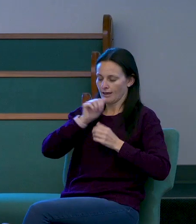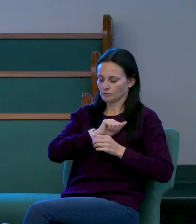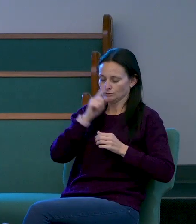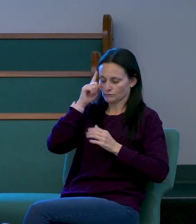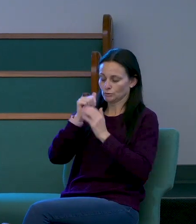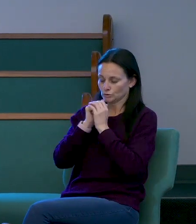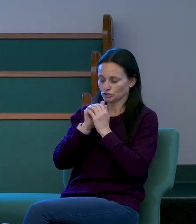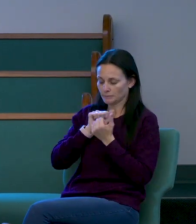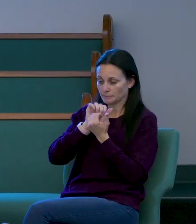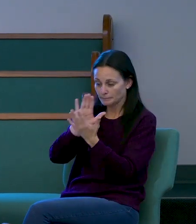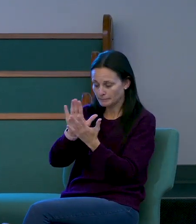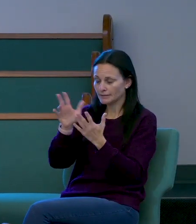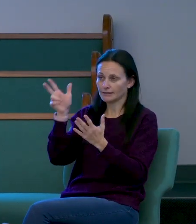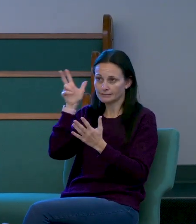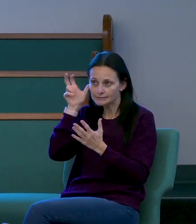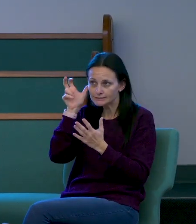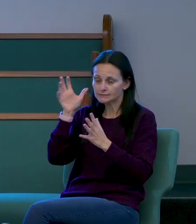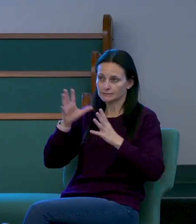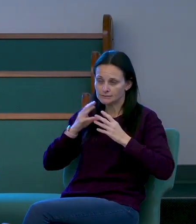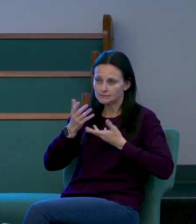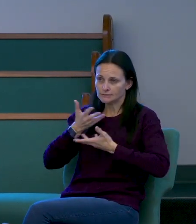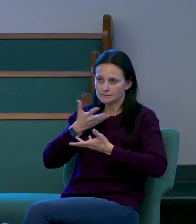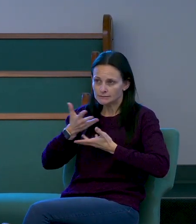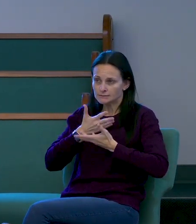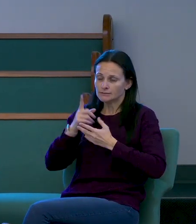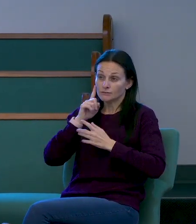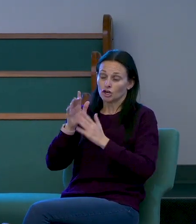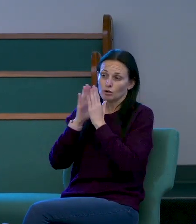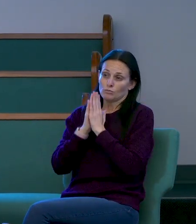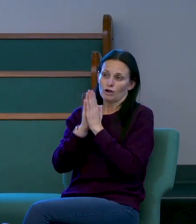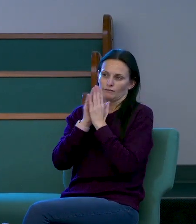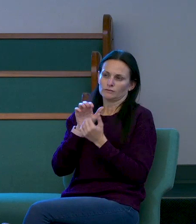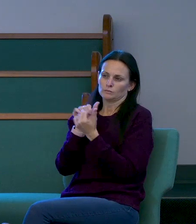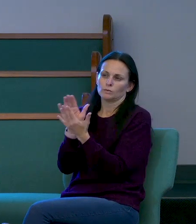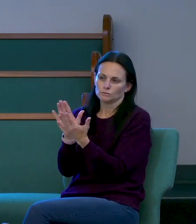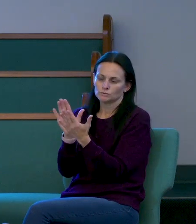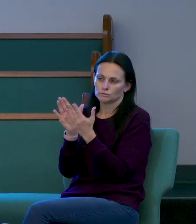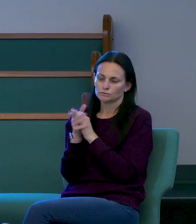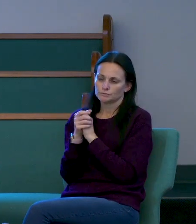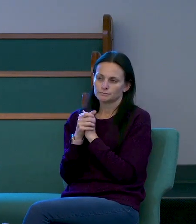and listen, receive, hear, engage in a prayerful way.